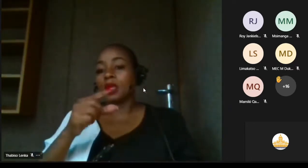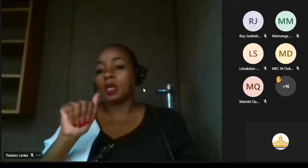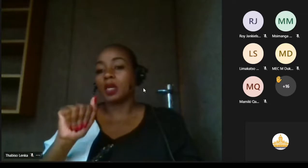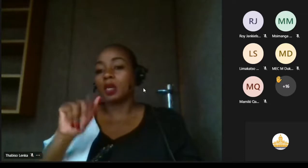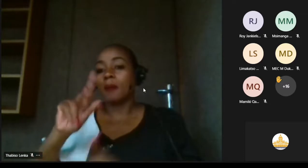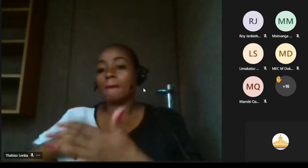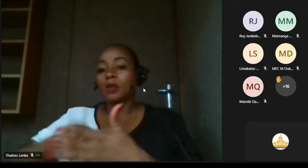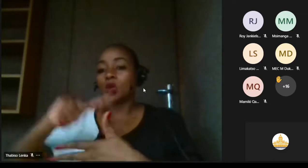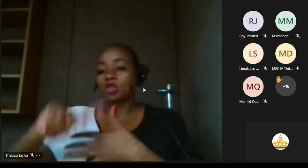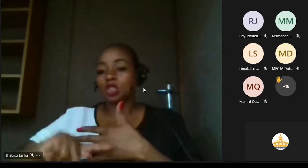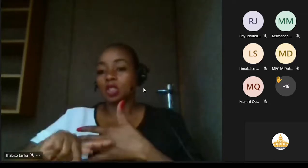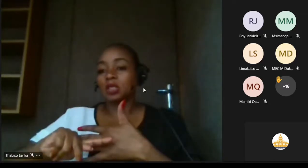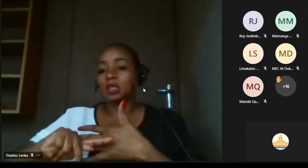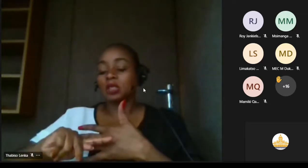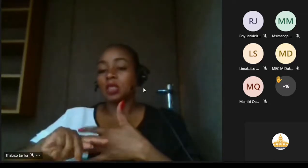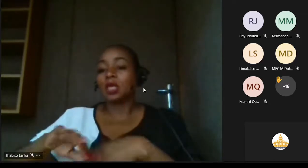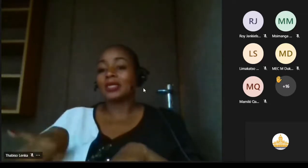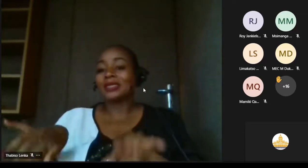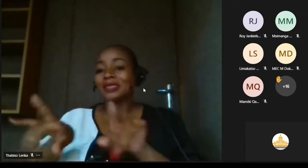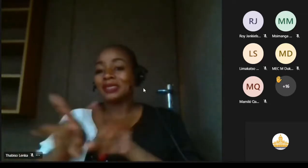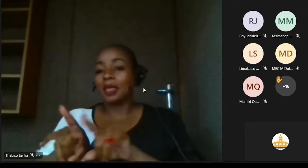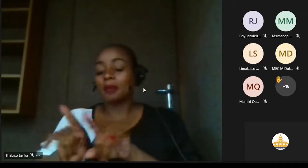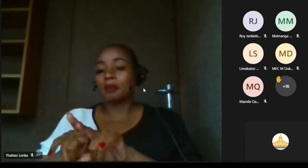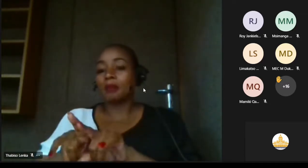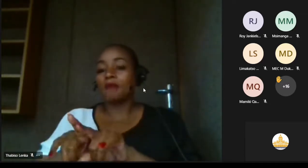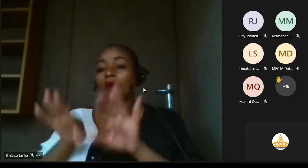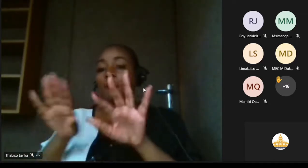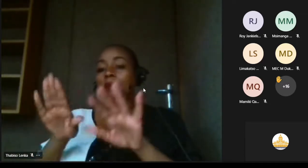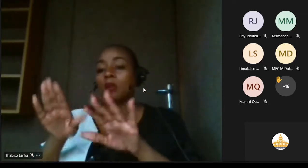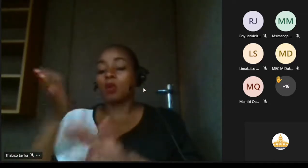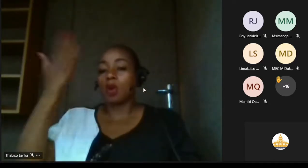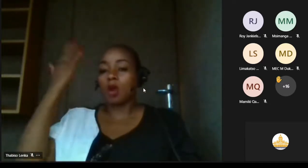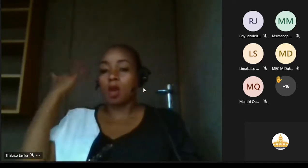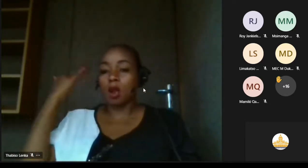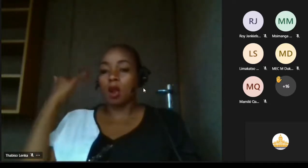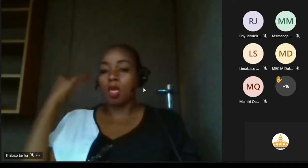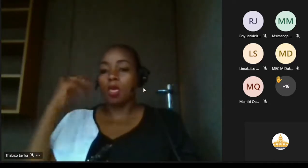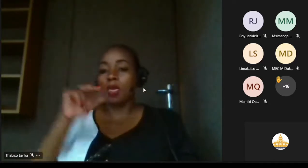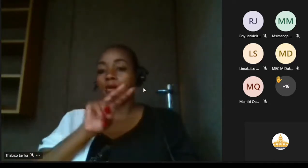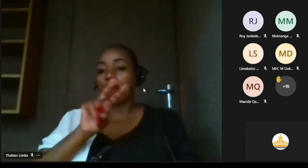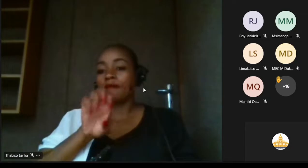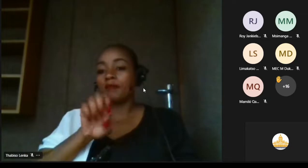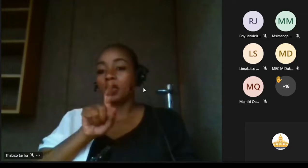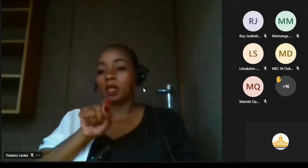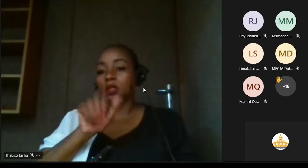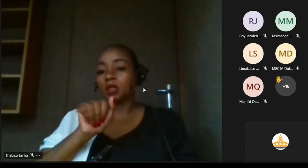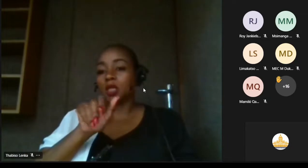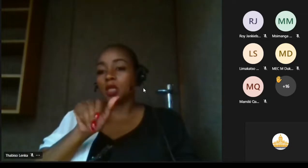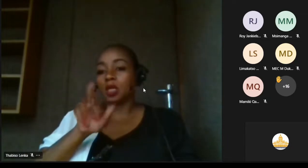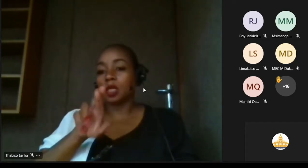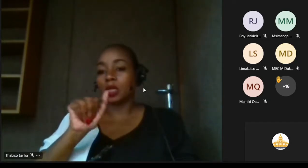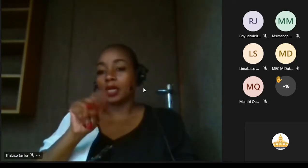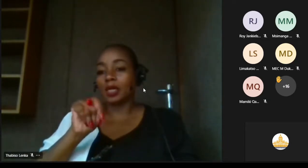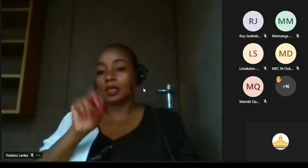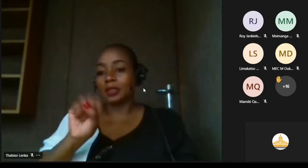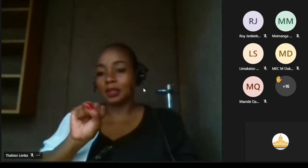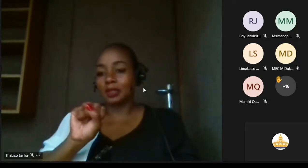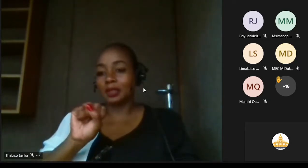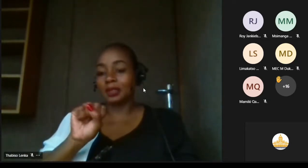provision of housing for our military veterans, establishment of a credible housing database and management